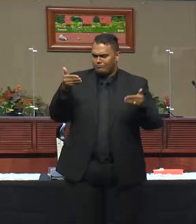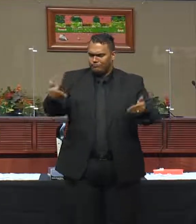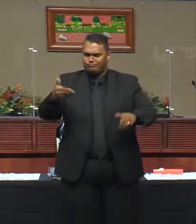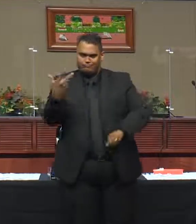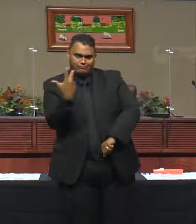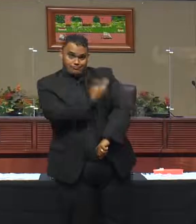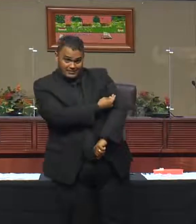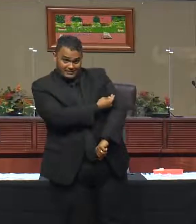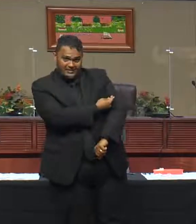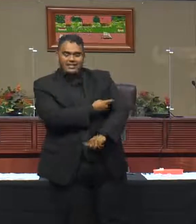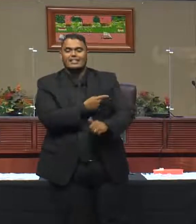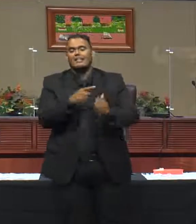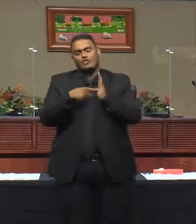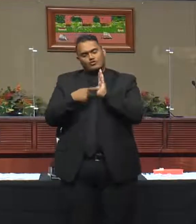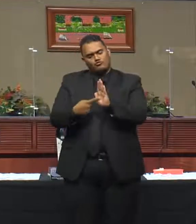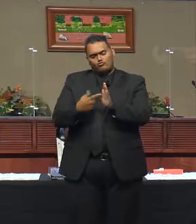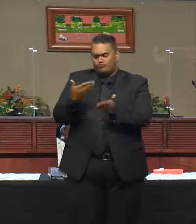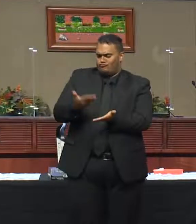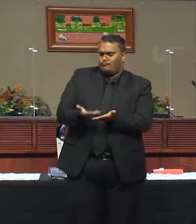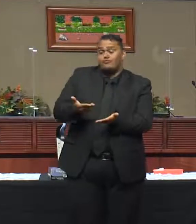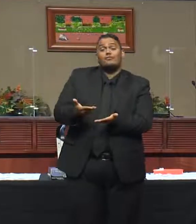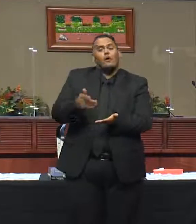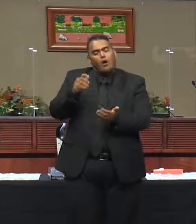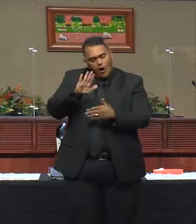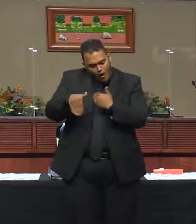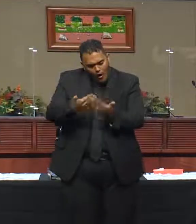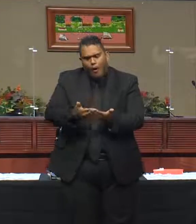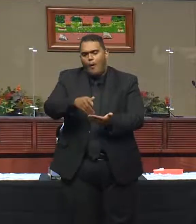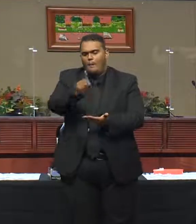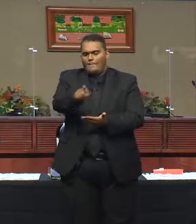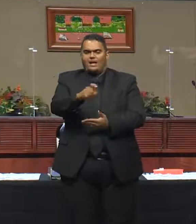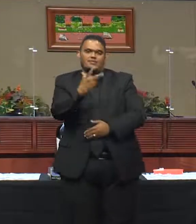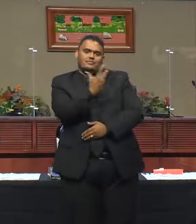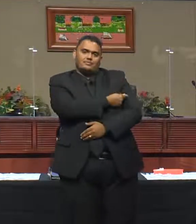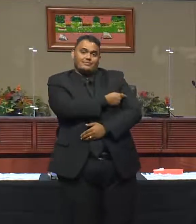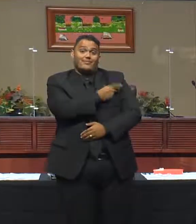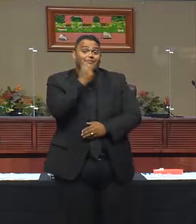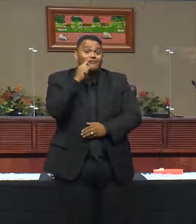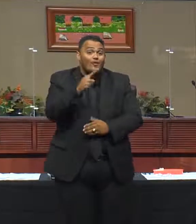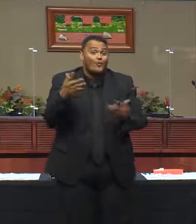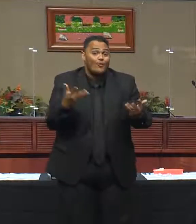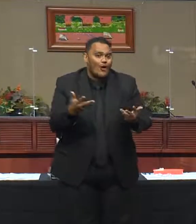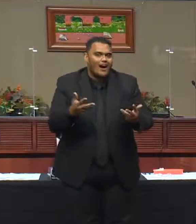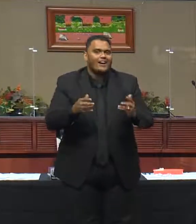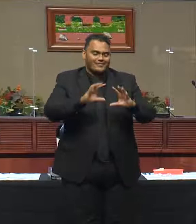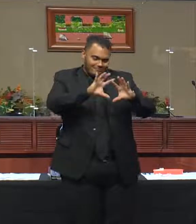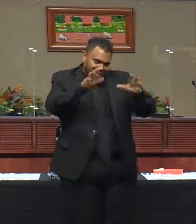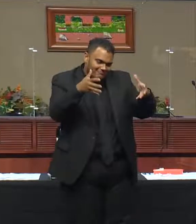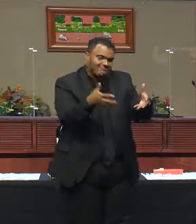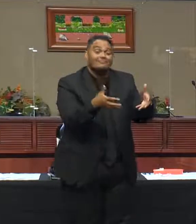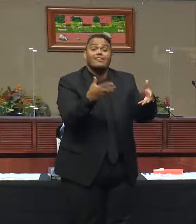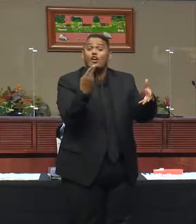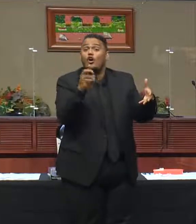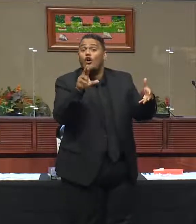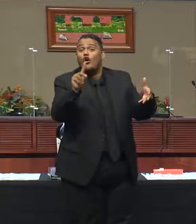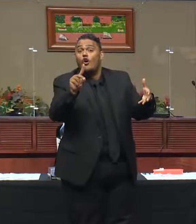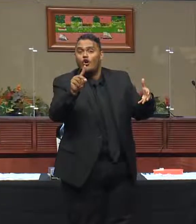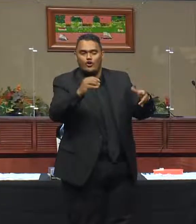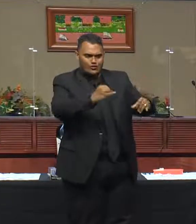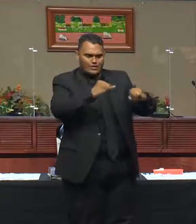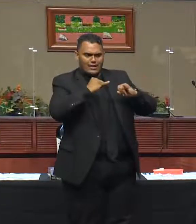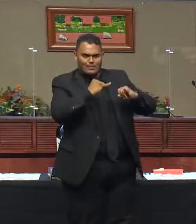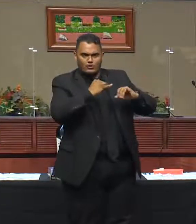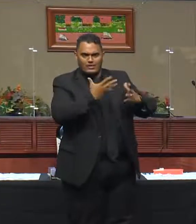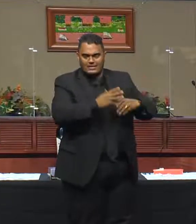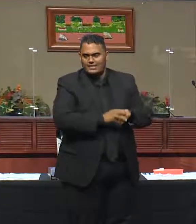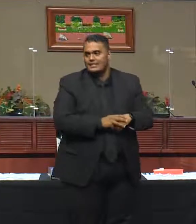help to get to herd immunity. And finally, Mr. Jack Cottarella